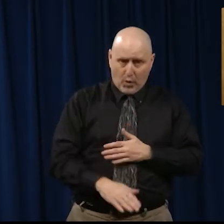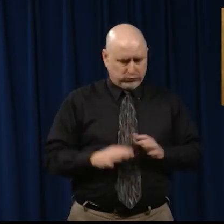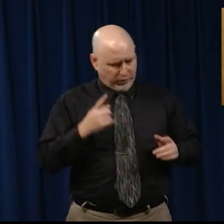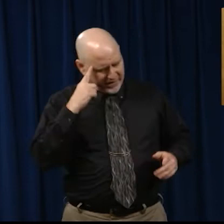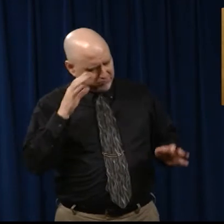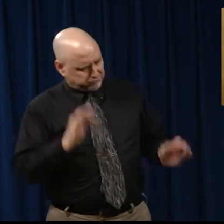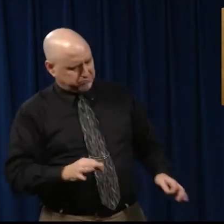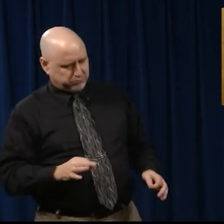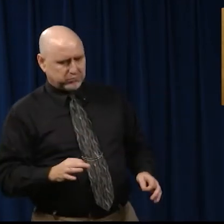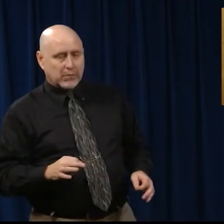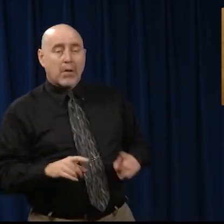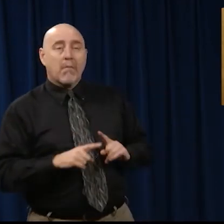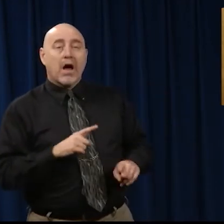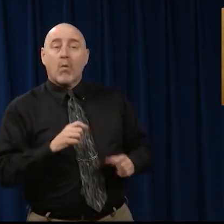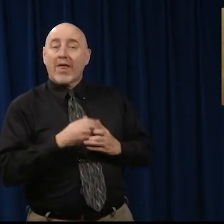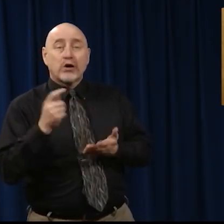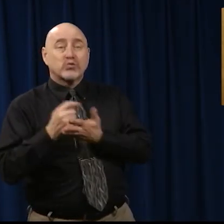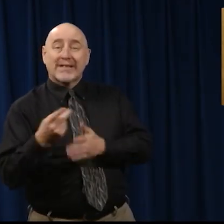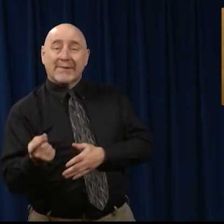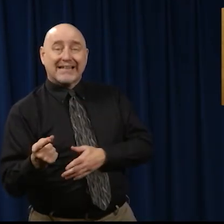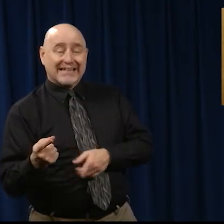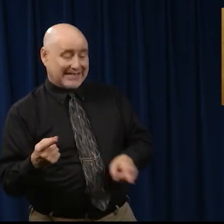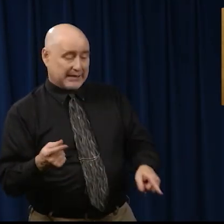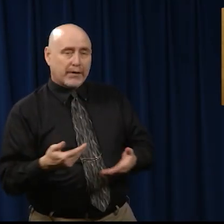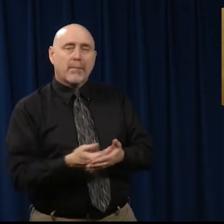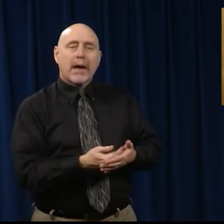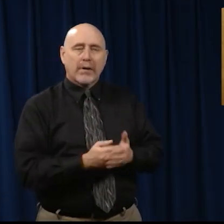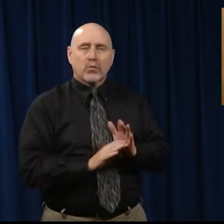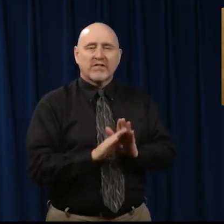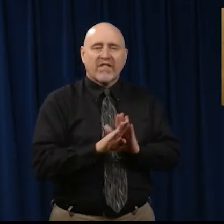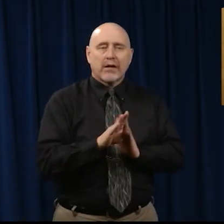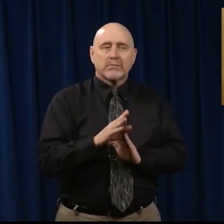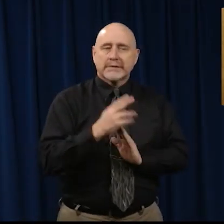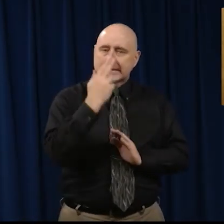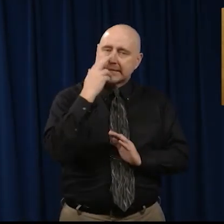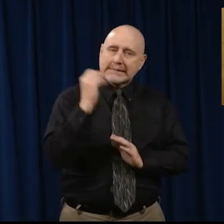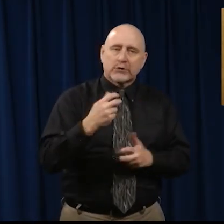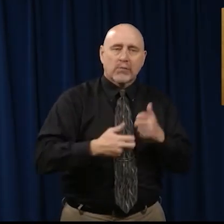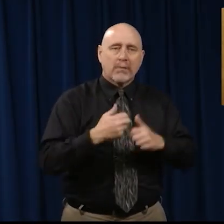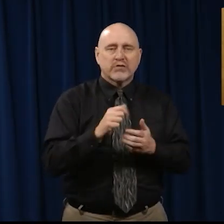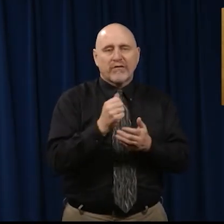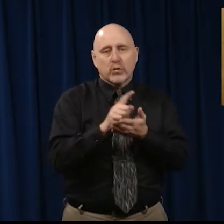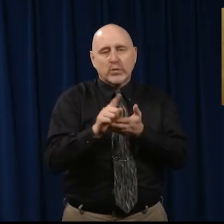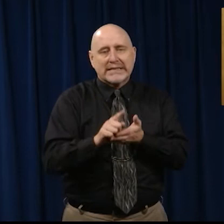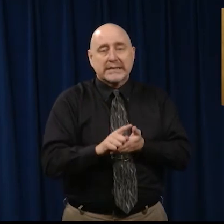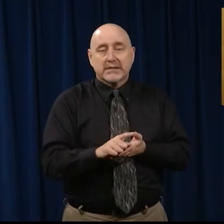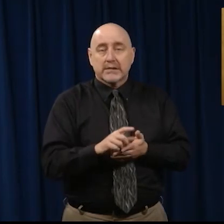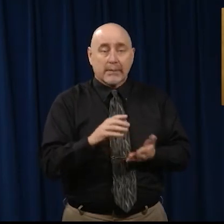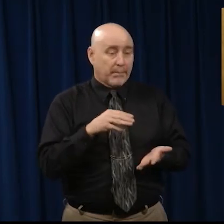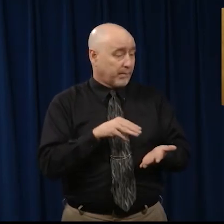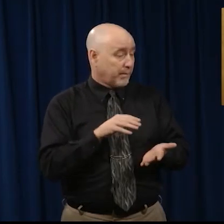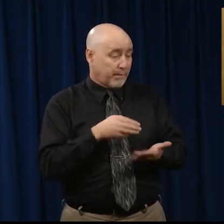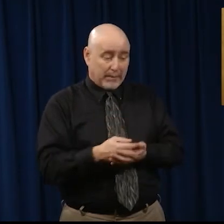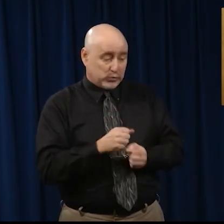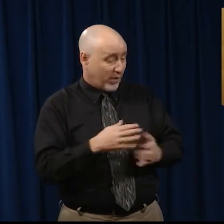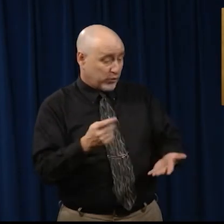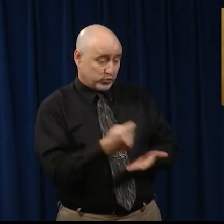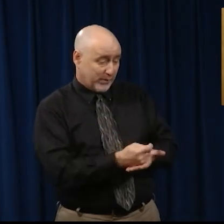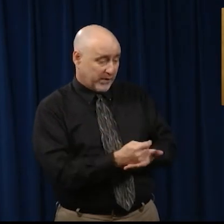without signs or symptoms of disease. However, if not treated immediately, the baby may develop serious problems within a few weeks. Untreated babies may